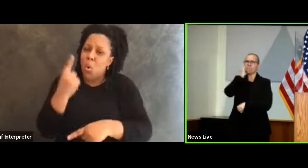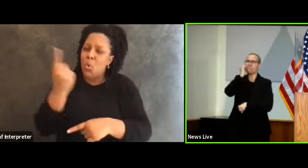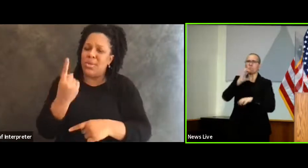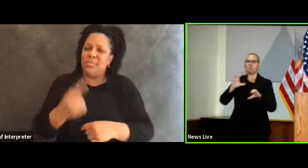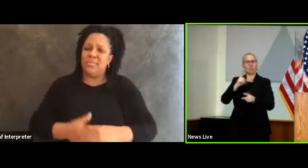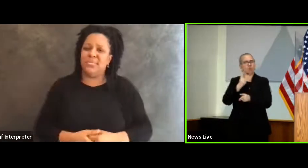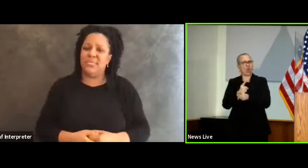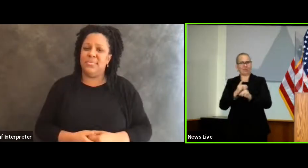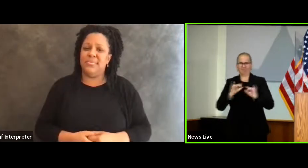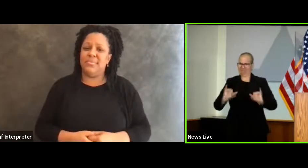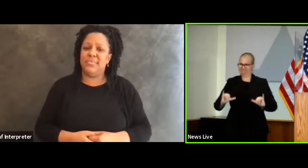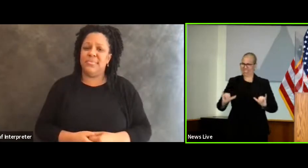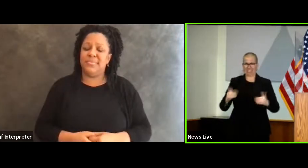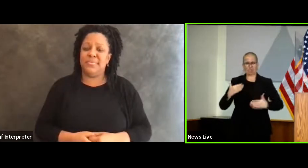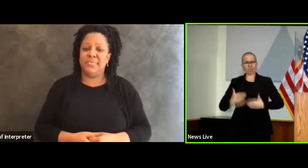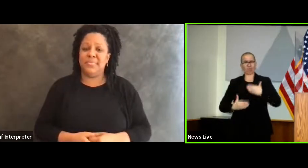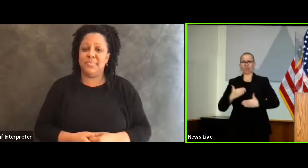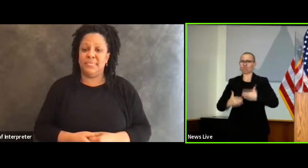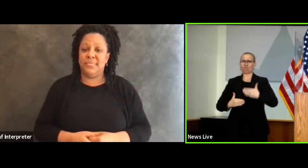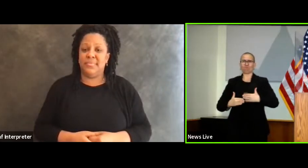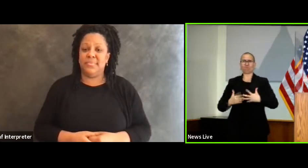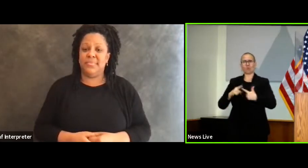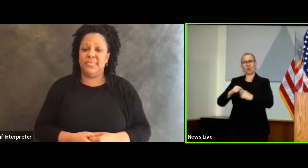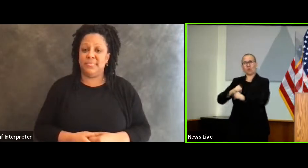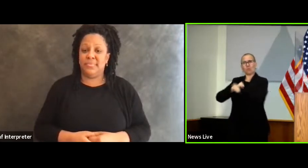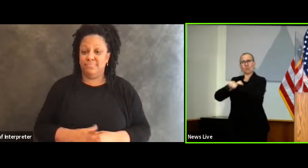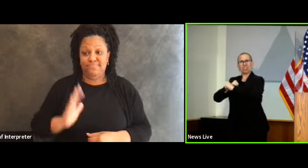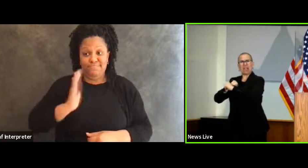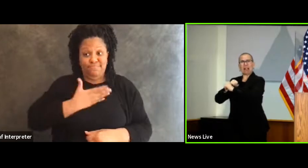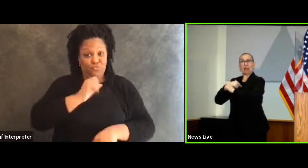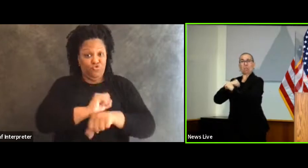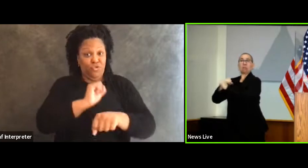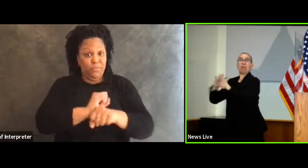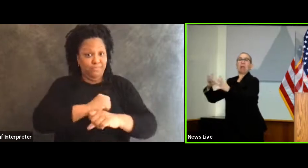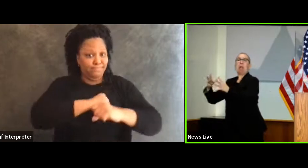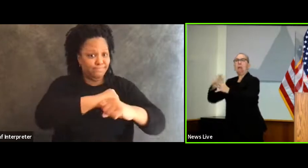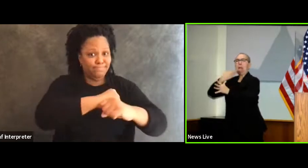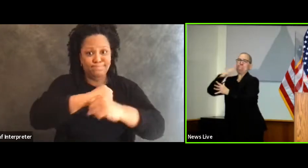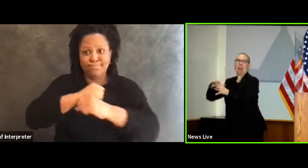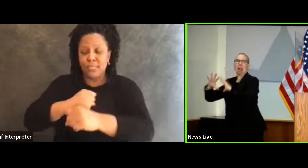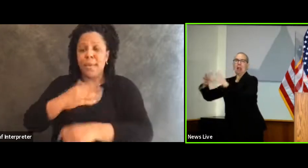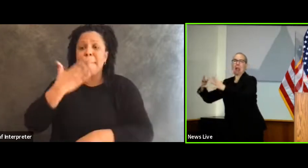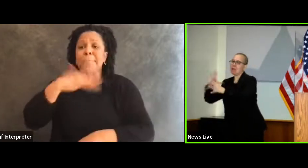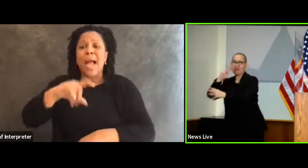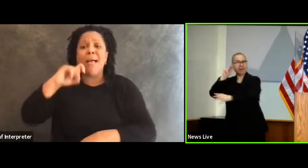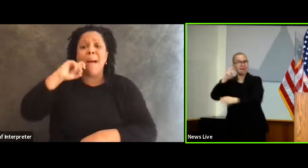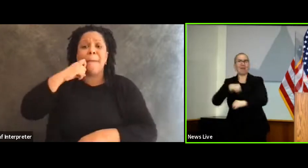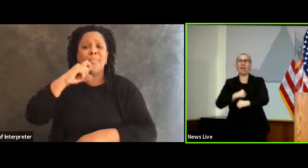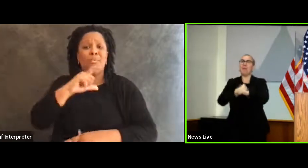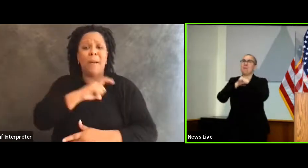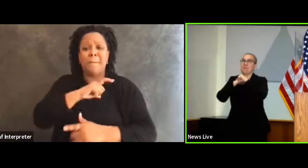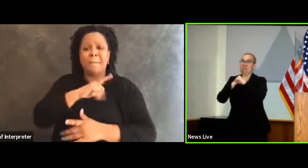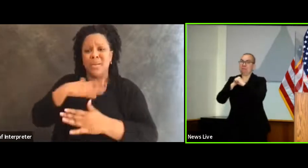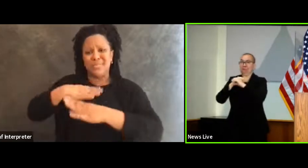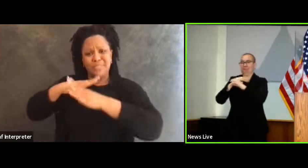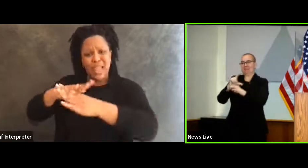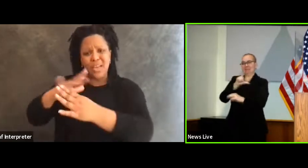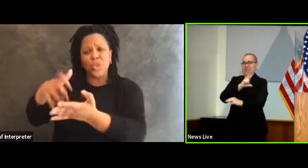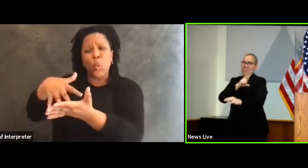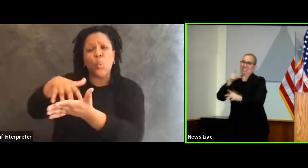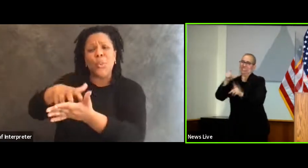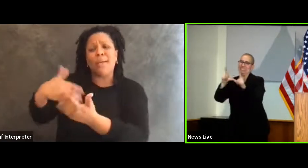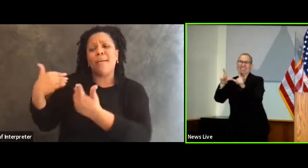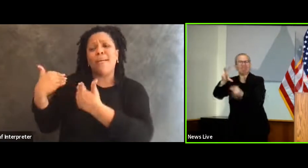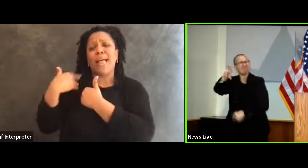is to protect the quote-unquote bad apples or to protect a weak police accountability system.